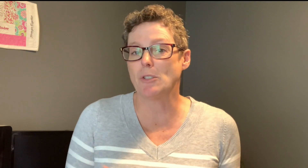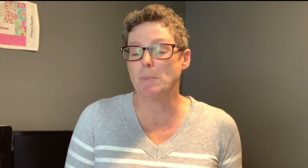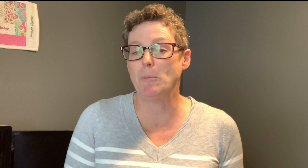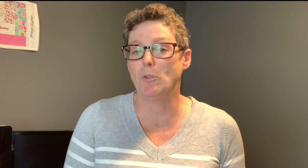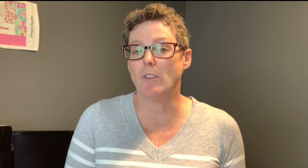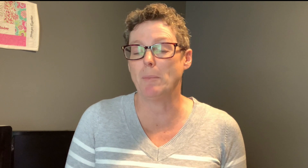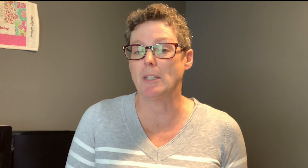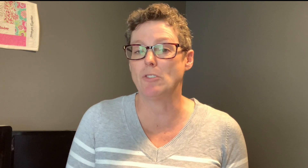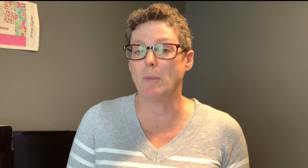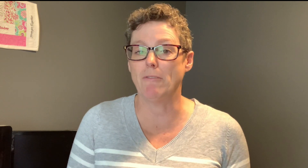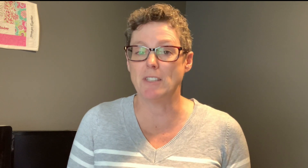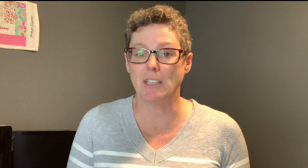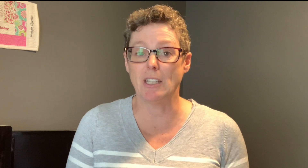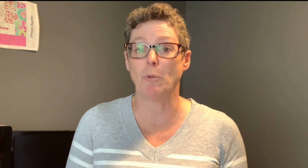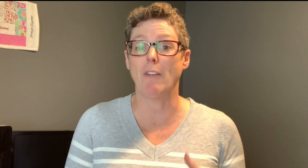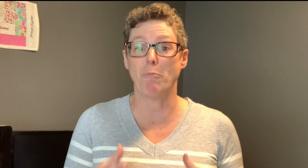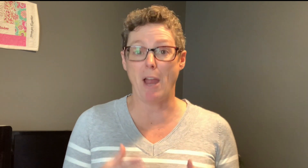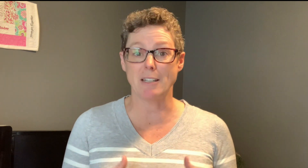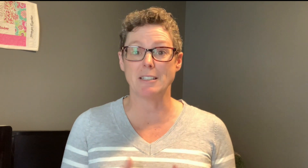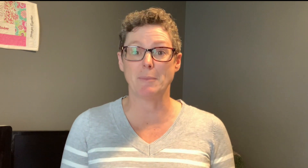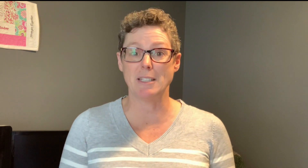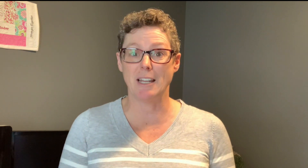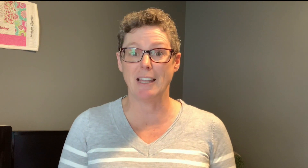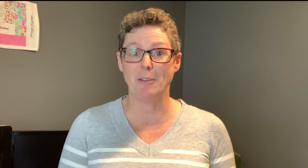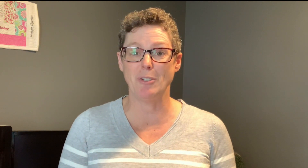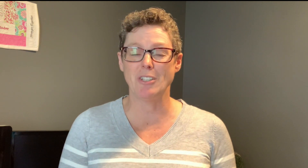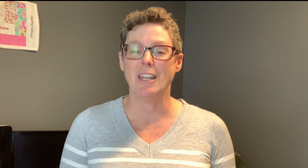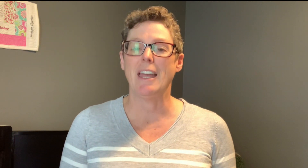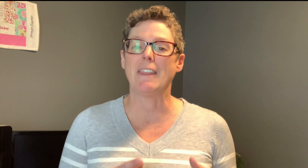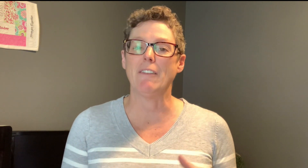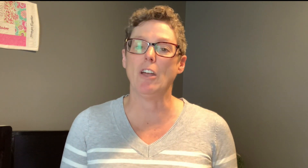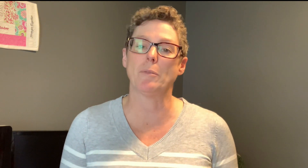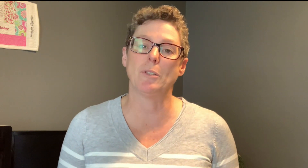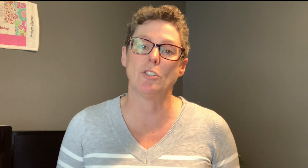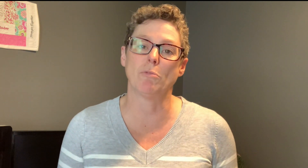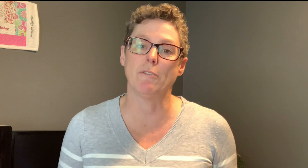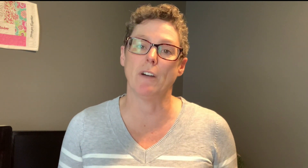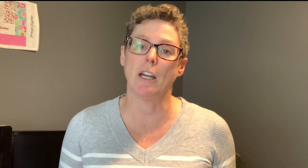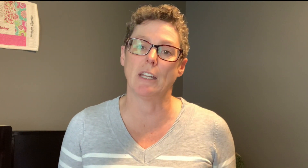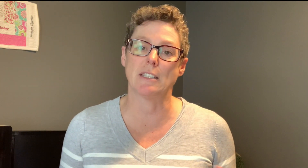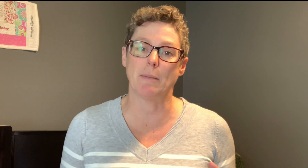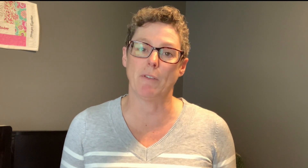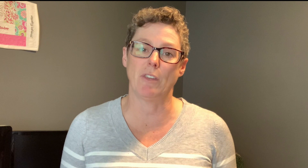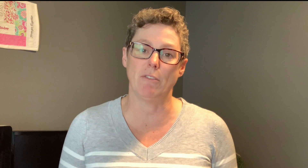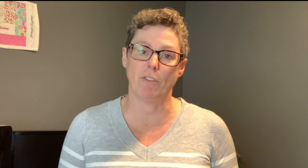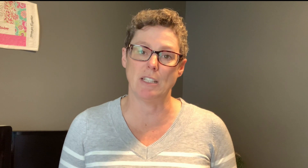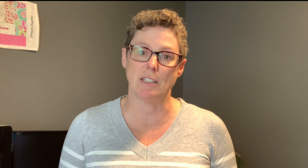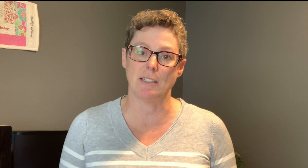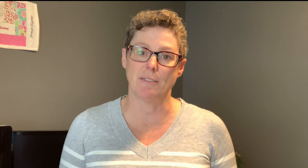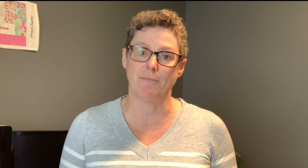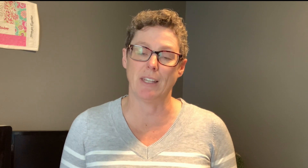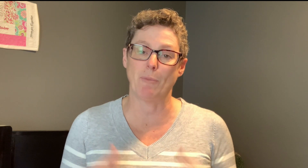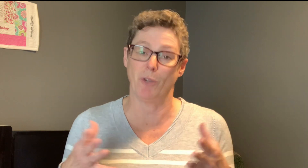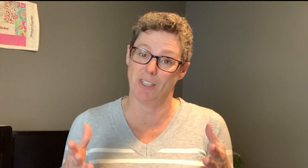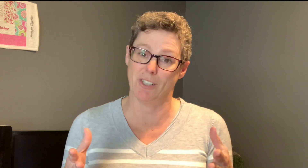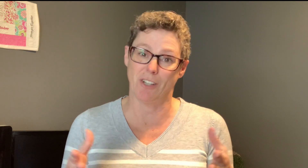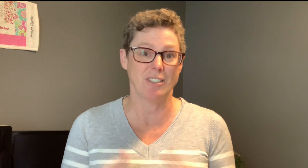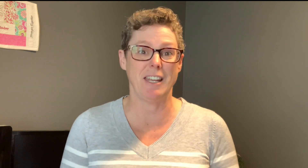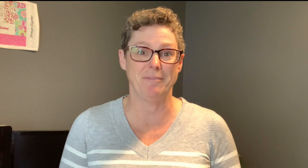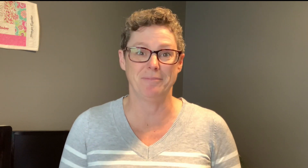people who've come into my facility where I've practiced my sign language, and they've helped me to refine some of the phrases that I'm going to share today.